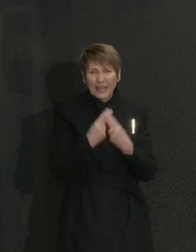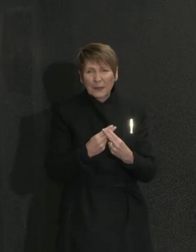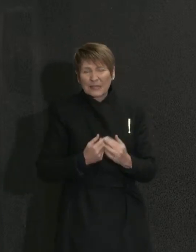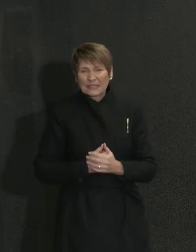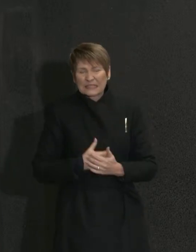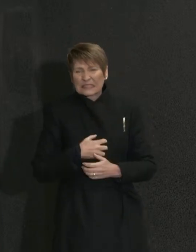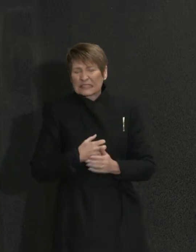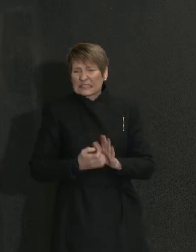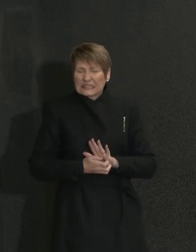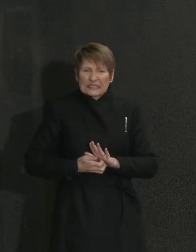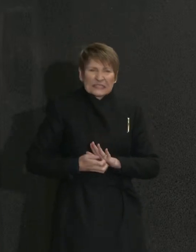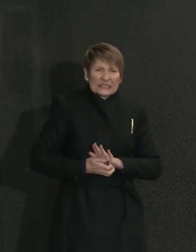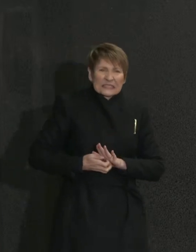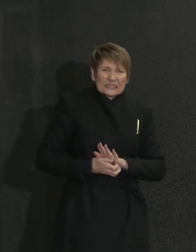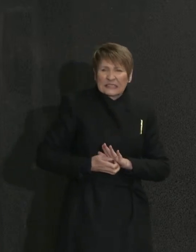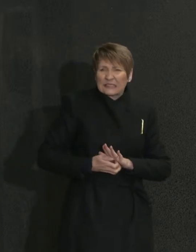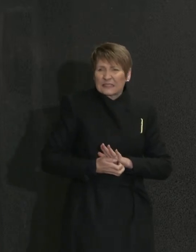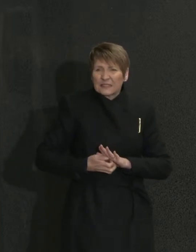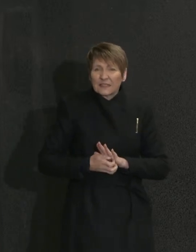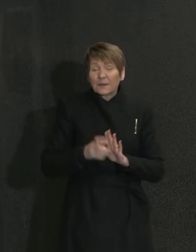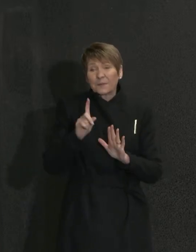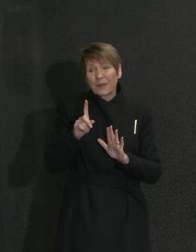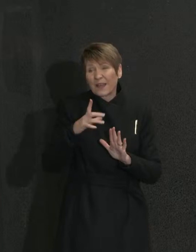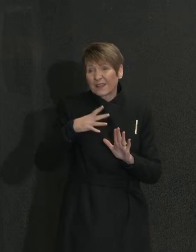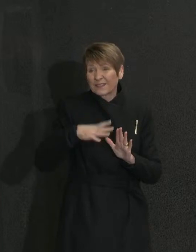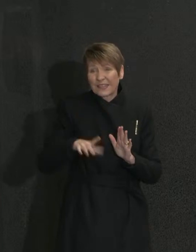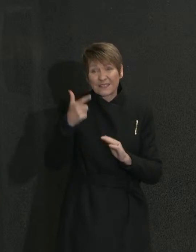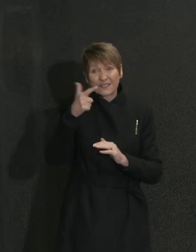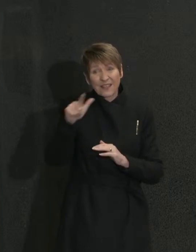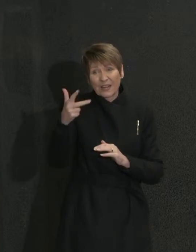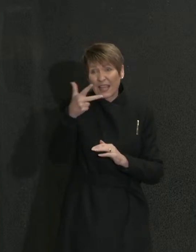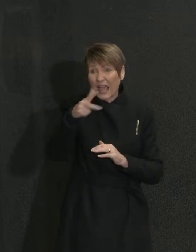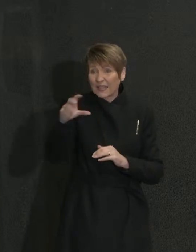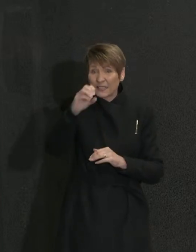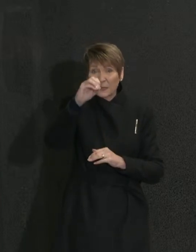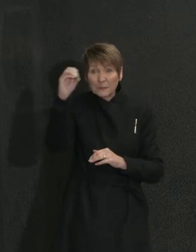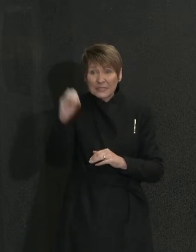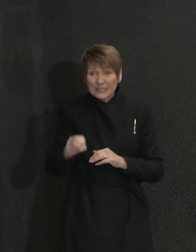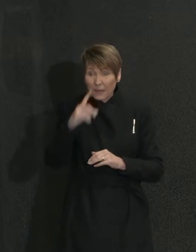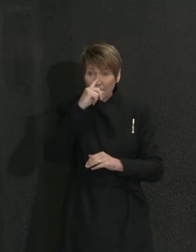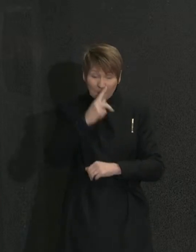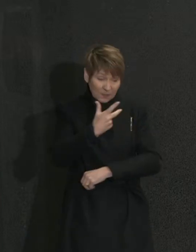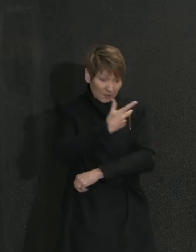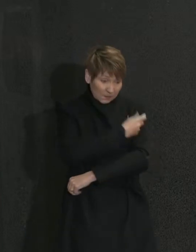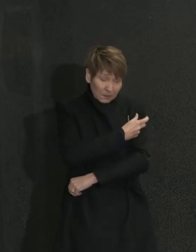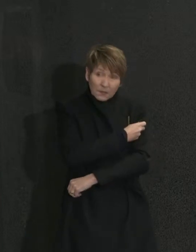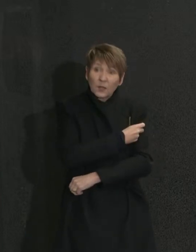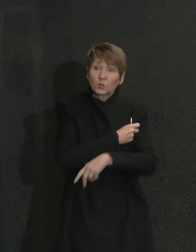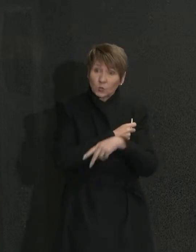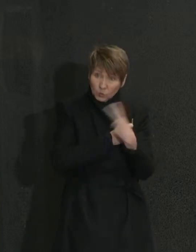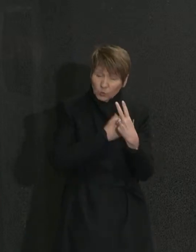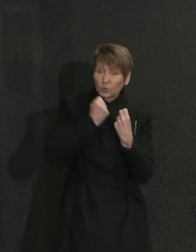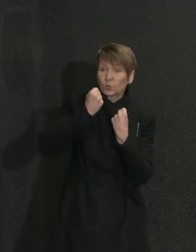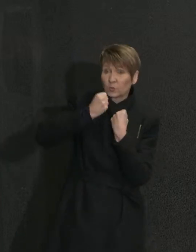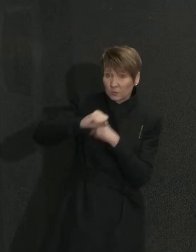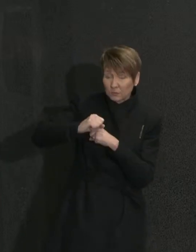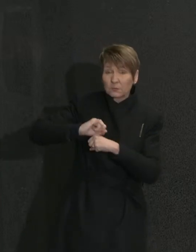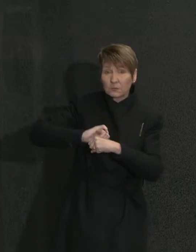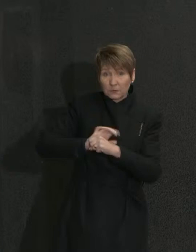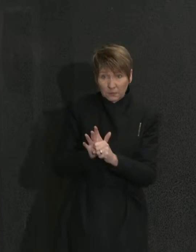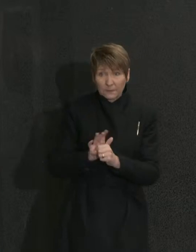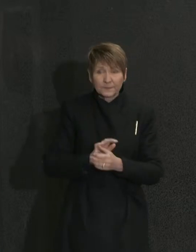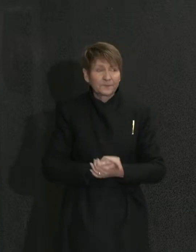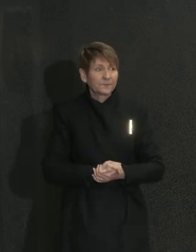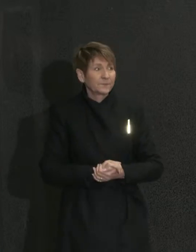only way forward until we get 70 and then 80% of the community through the vaccine program. Just on our cases today, I think they're the highest daily